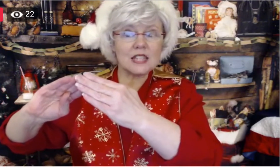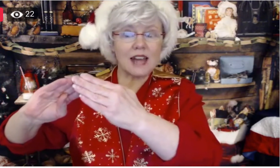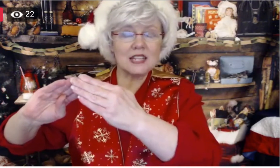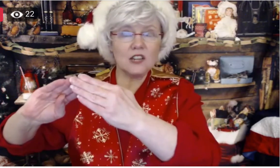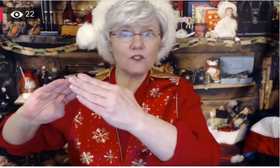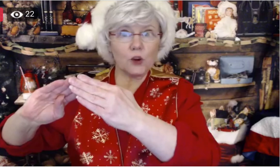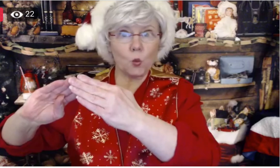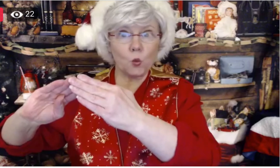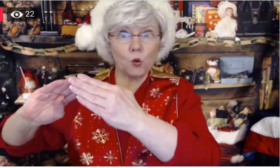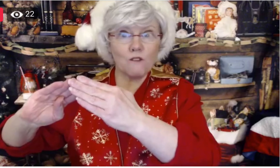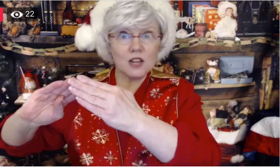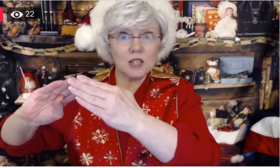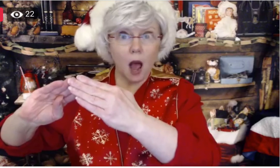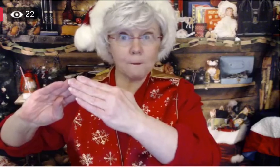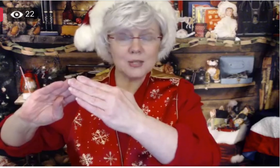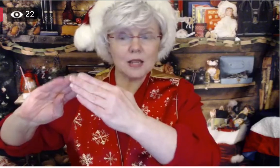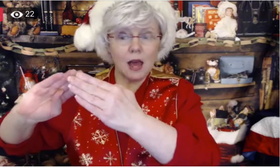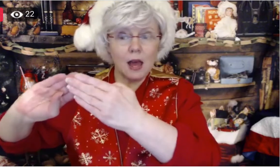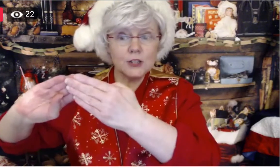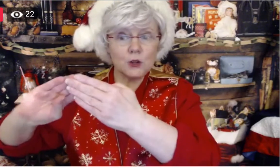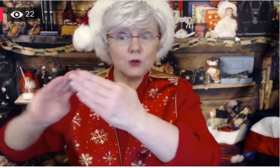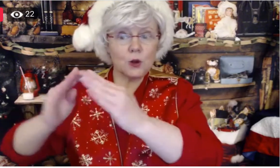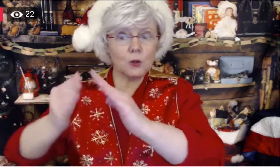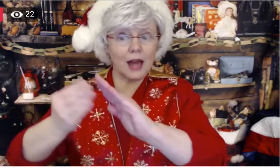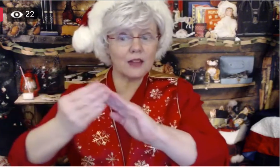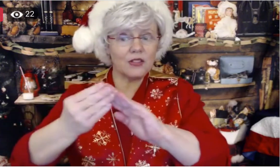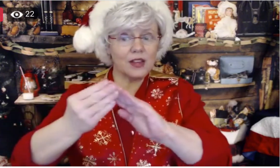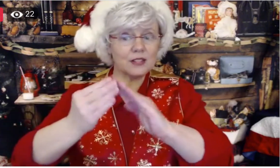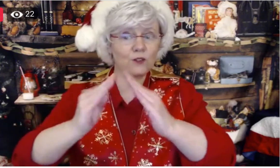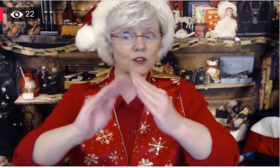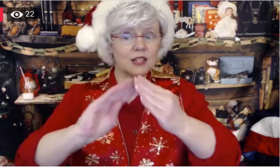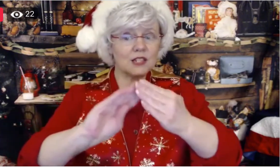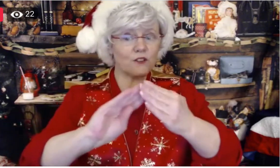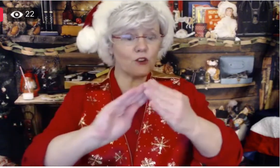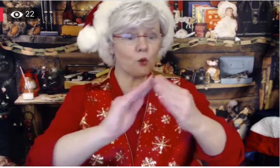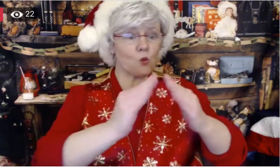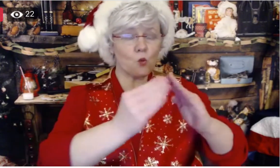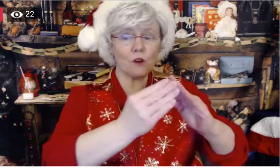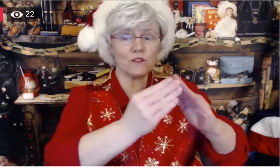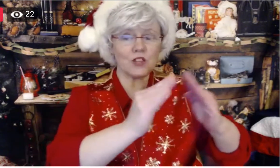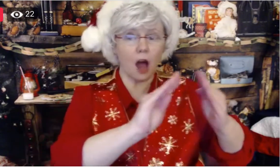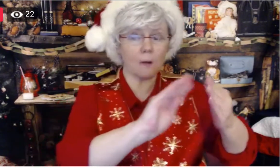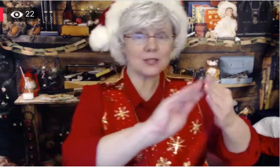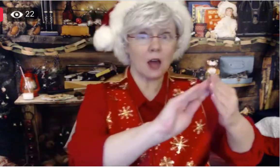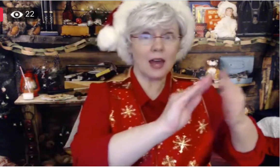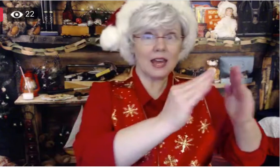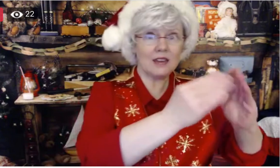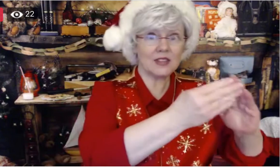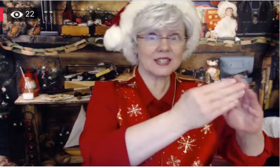like different rooftops. So you go like this for the different rooftops in the